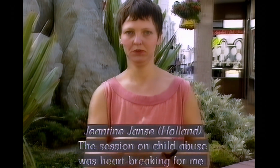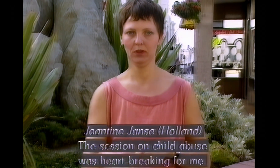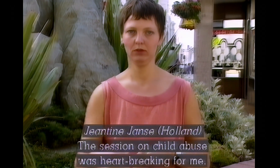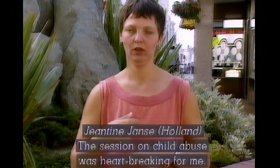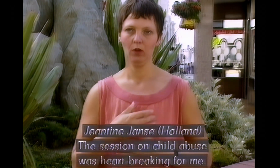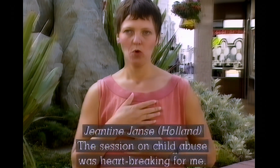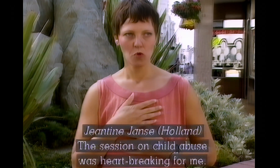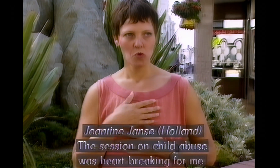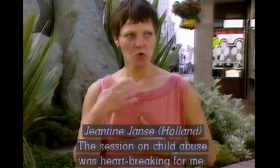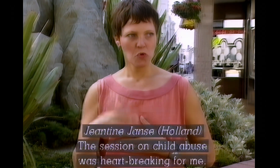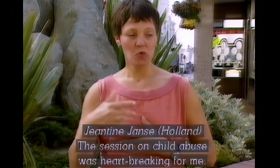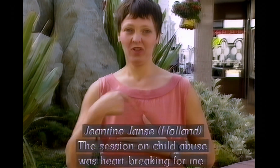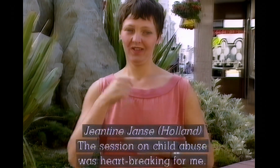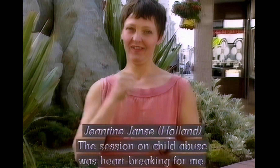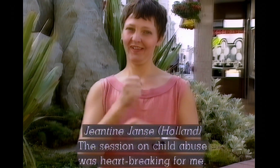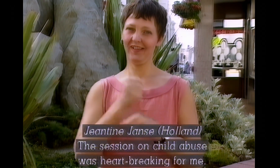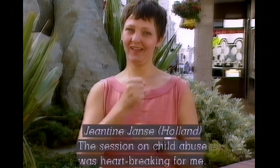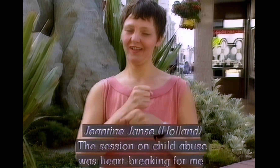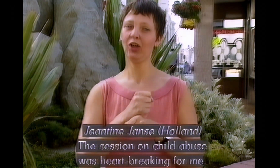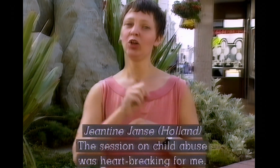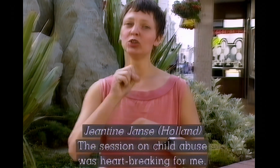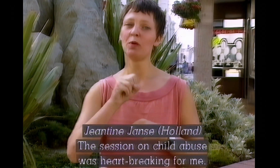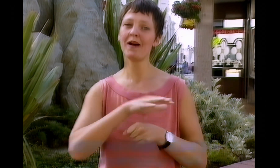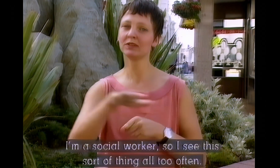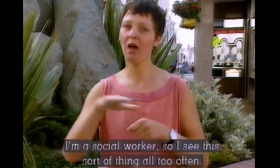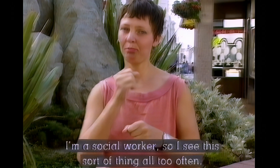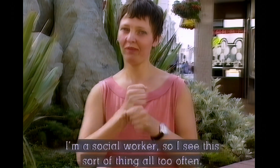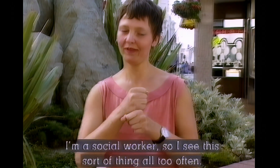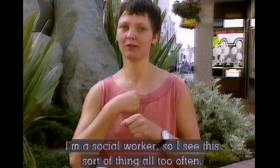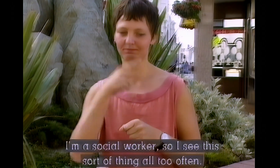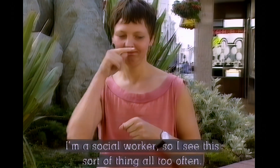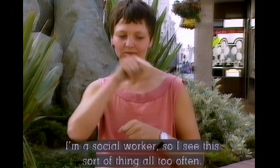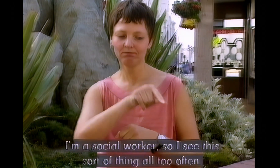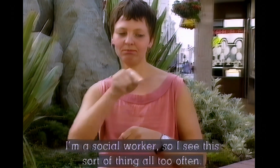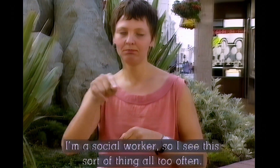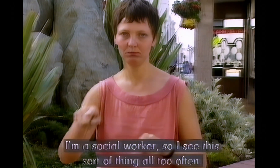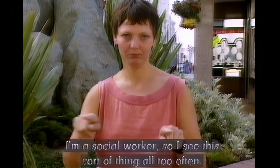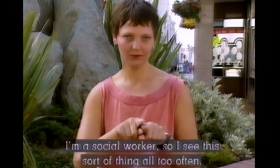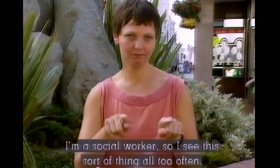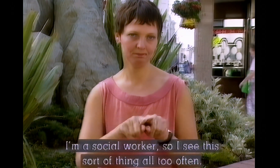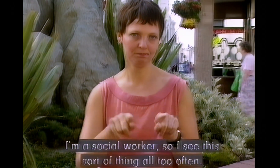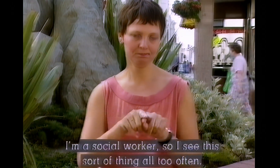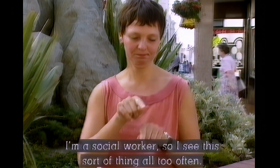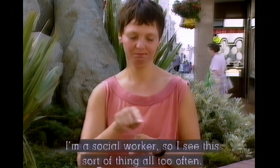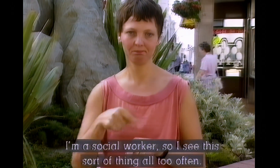The session on child abuse was heartbreaking for me. I'm a social worker, so I see this sort of thing all too